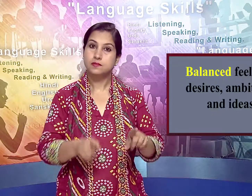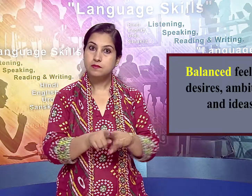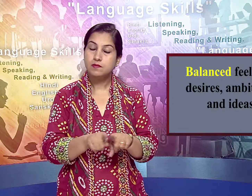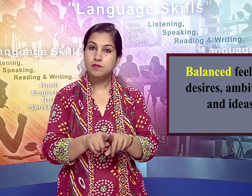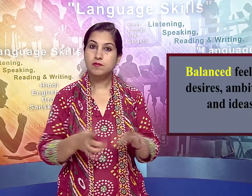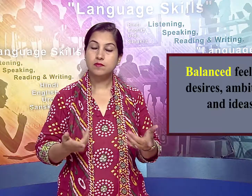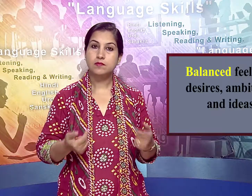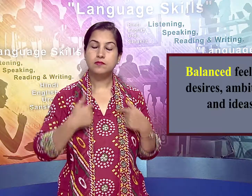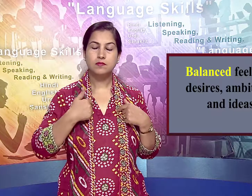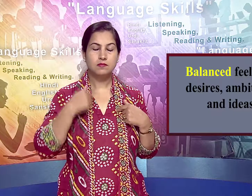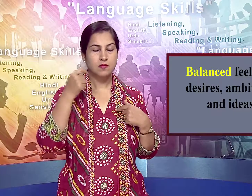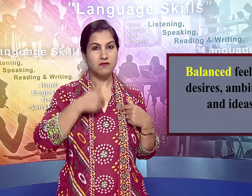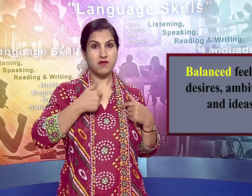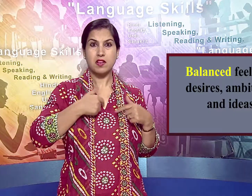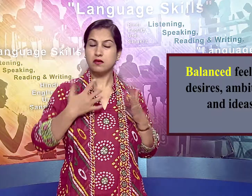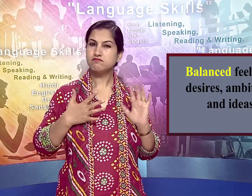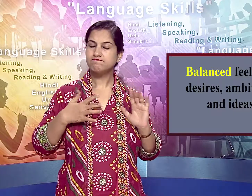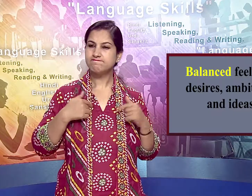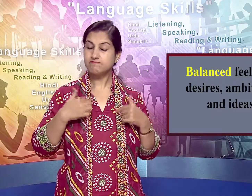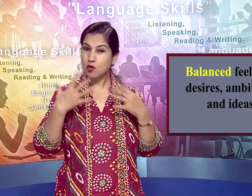Also, when you have balanced feelings,